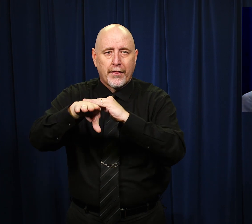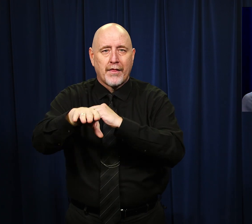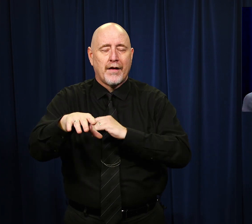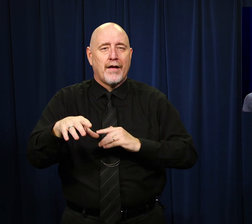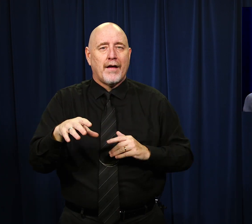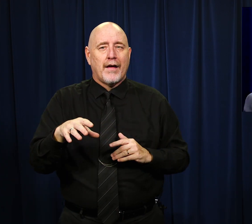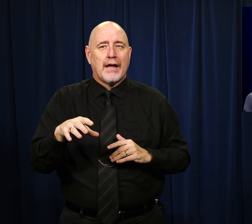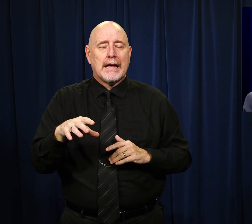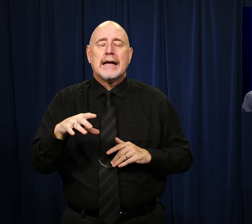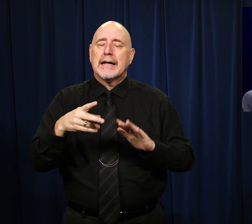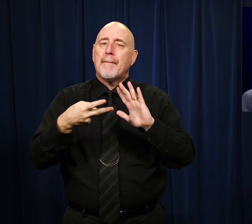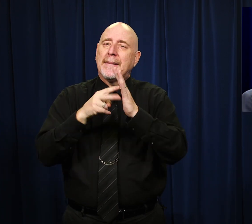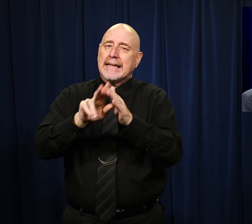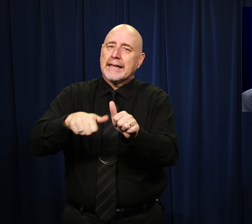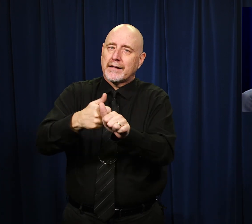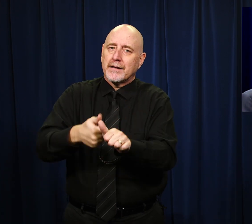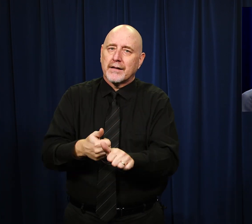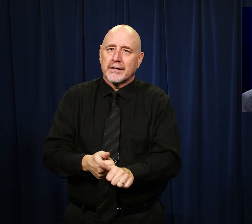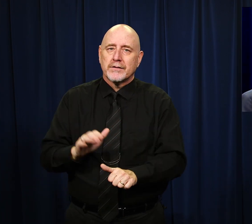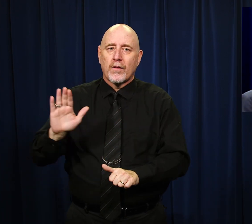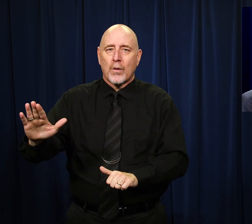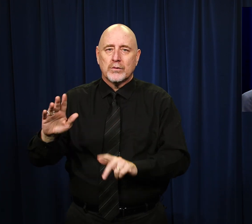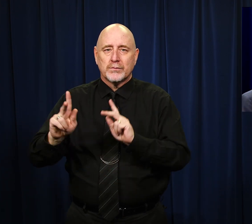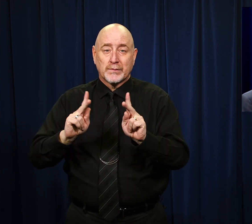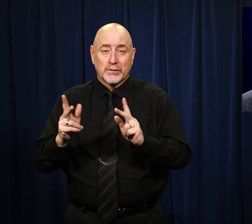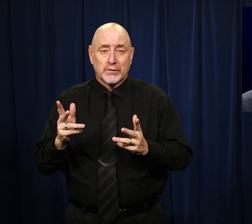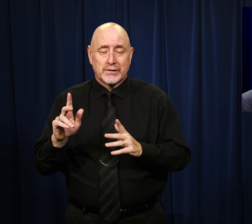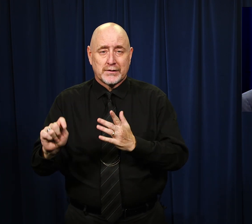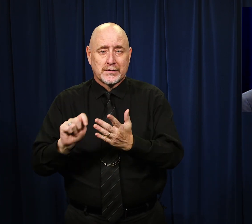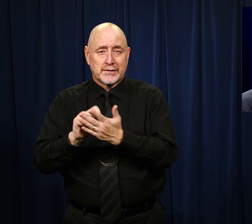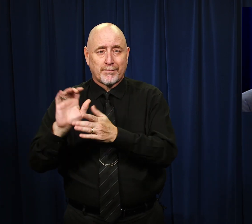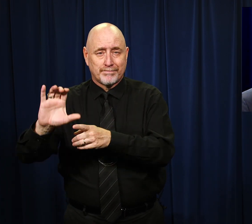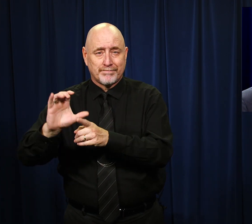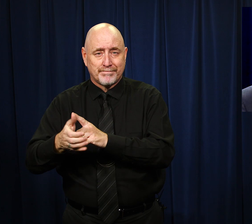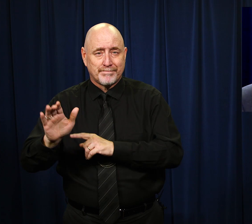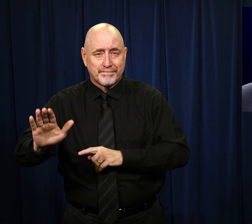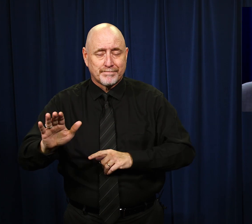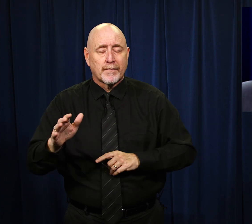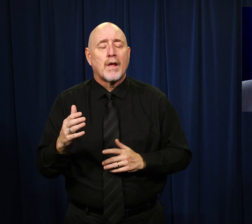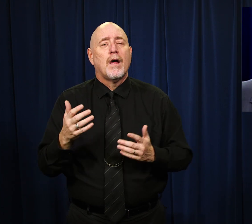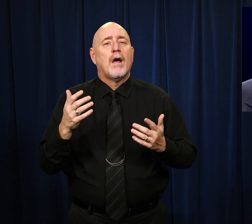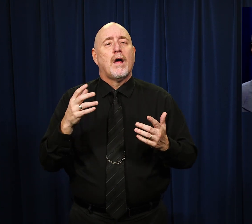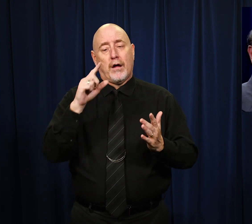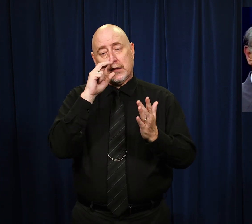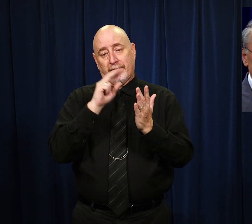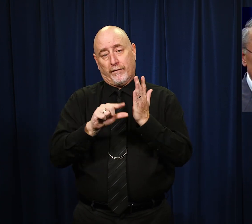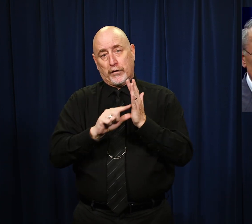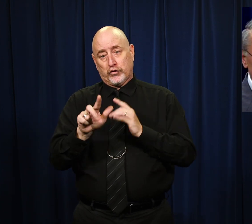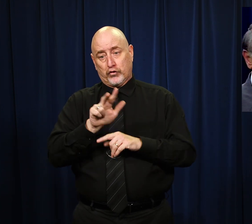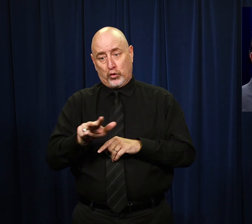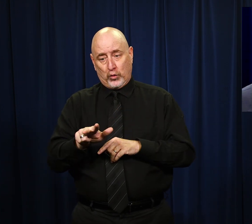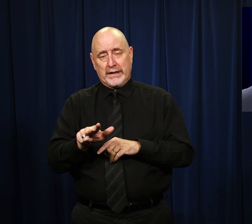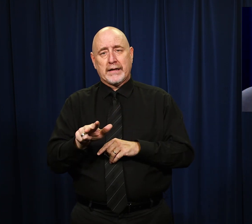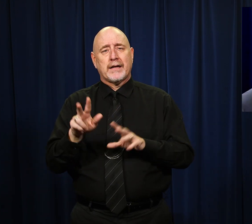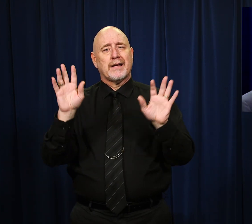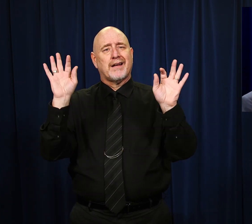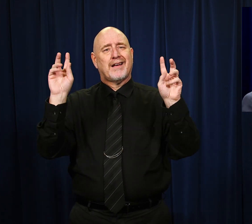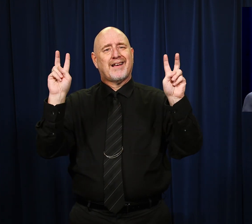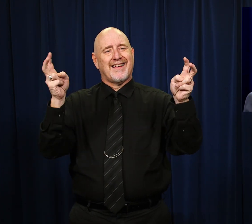this. It's very meaningful to those people at that time. And we see in verse 33 the